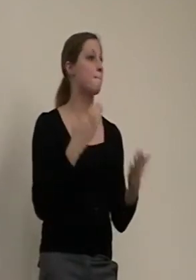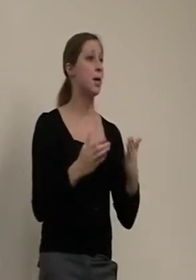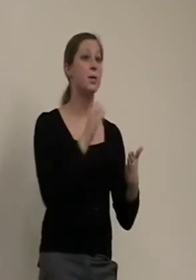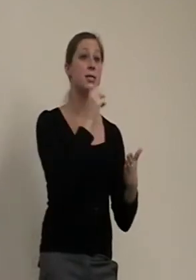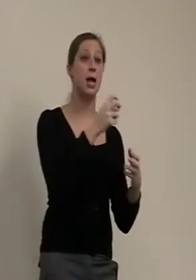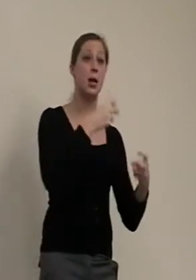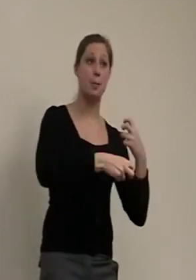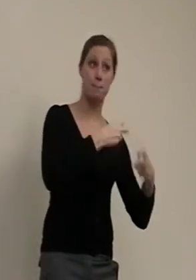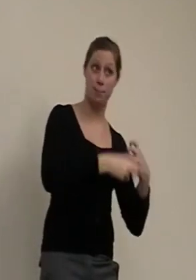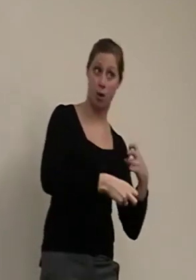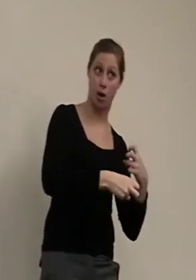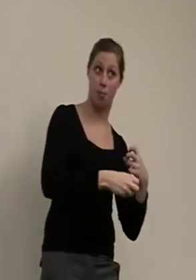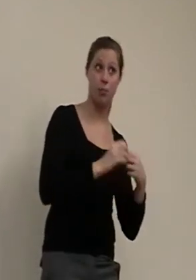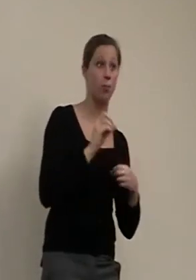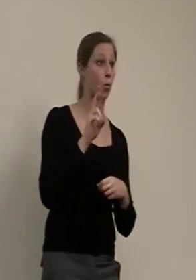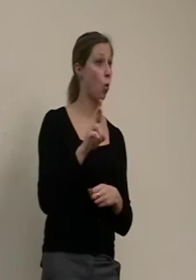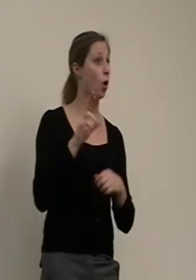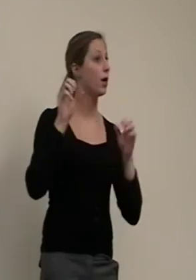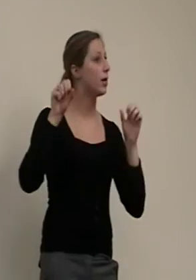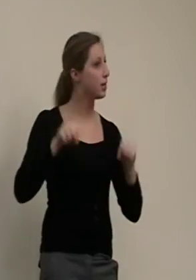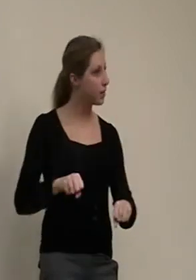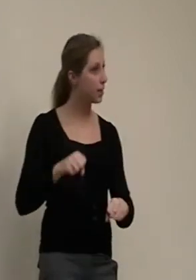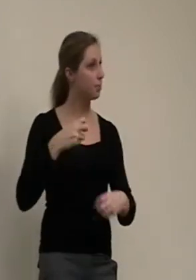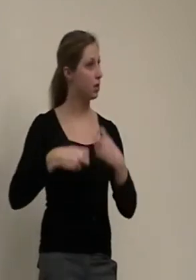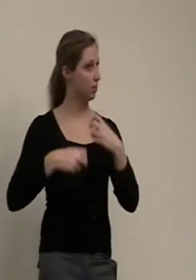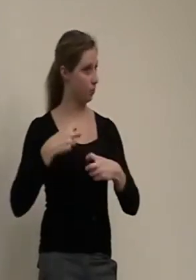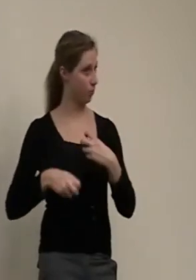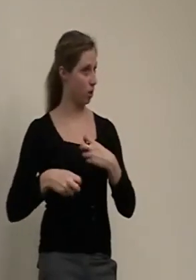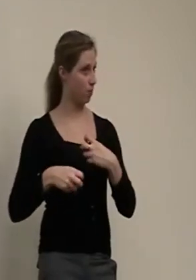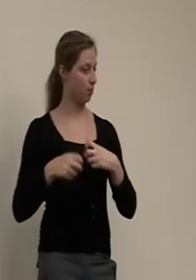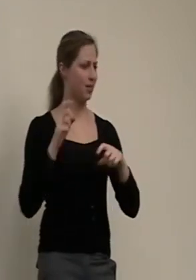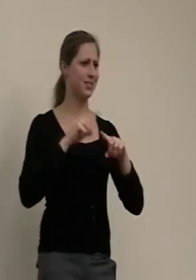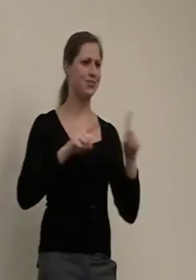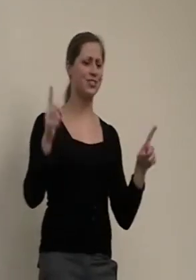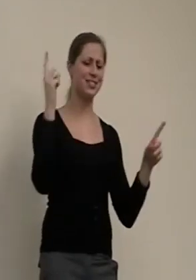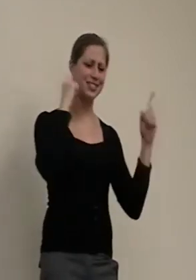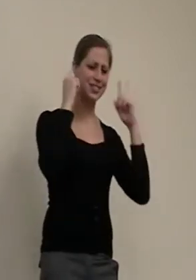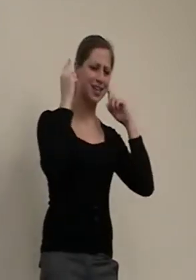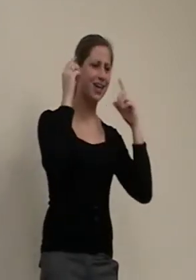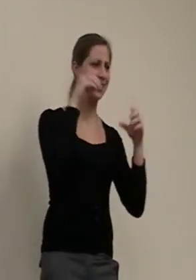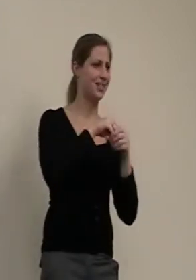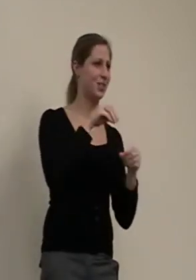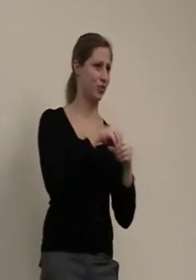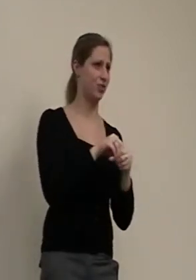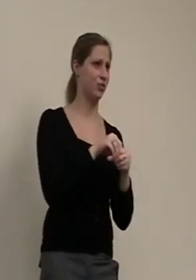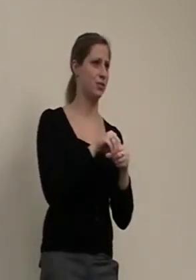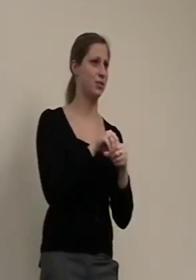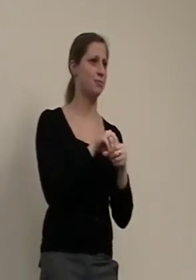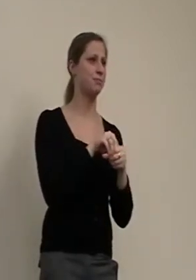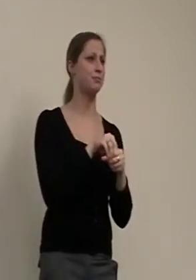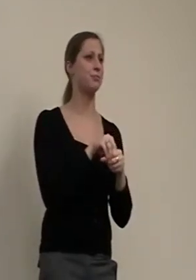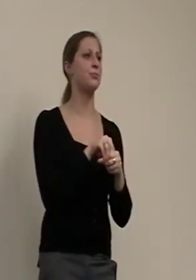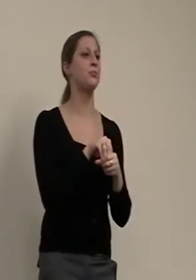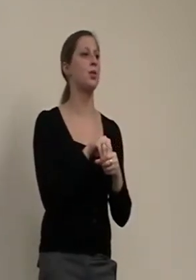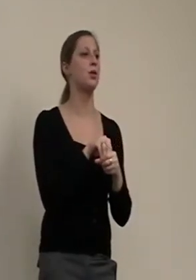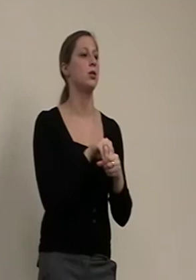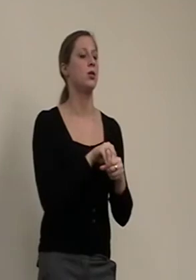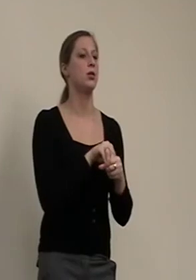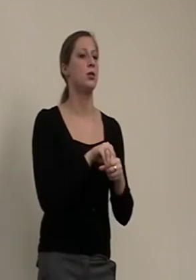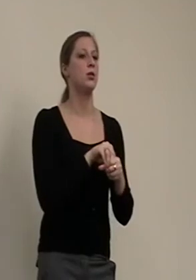unilateral or differences between ears that we can see some of those signs on the audiogram. And we say, you know what, you really